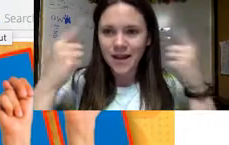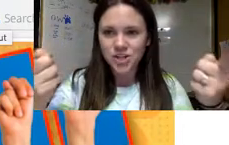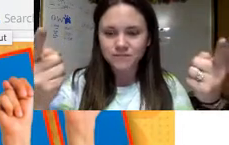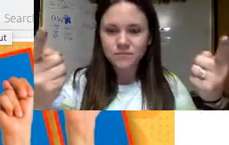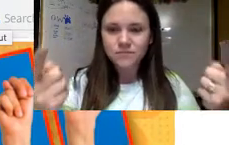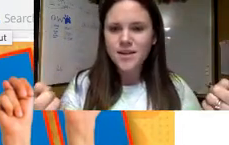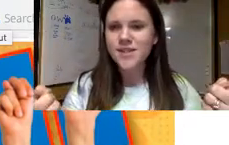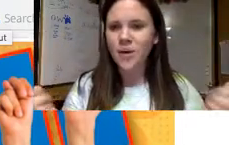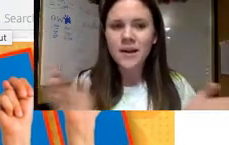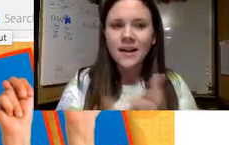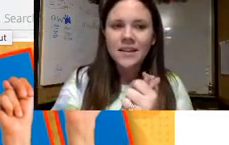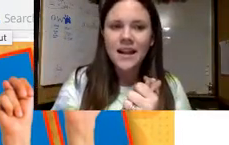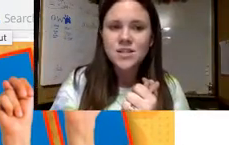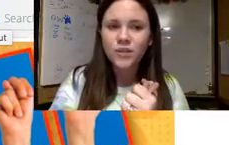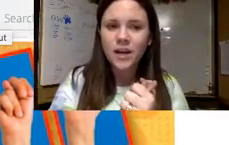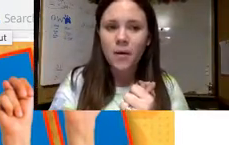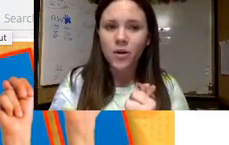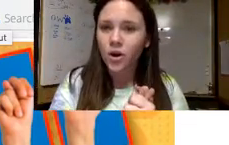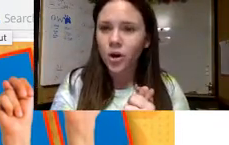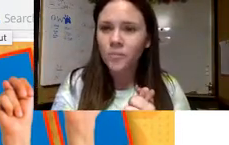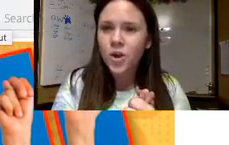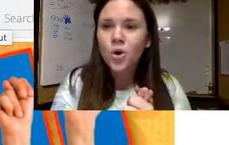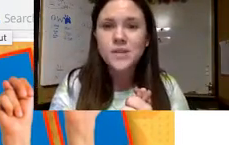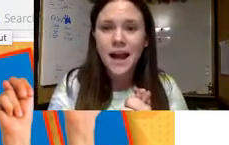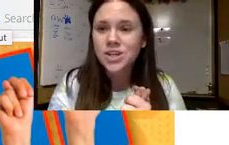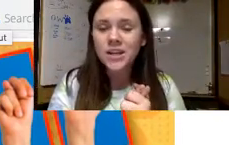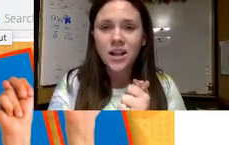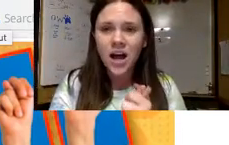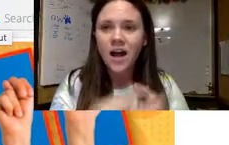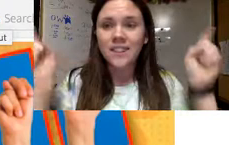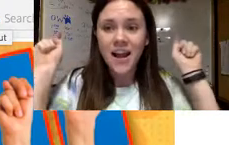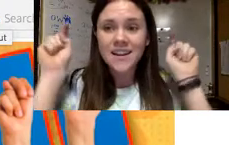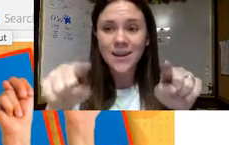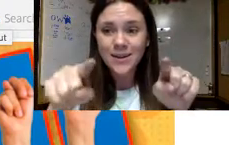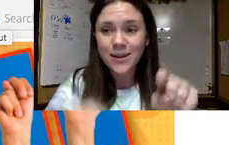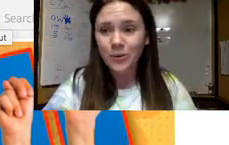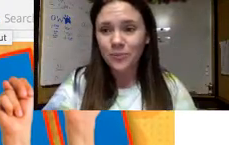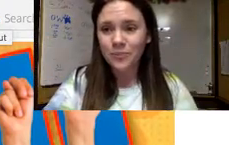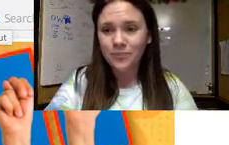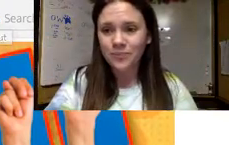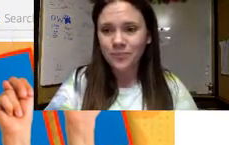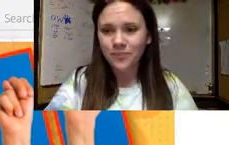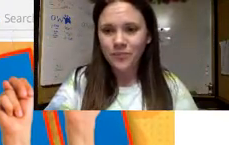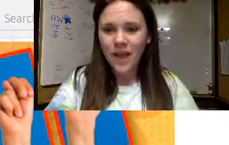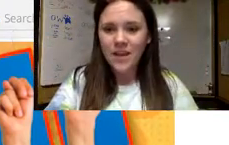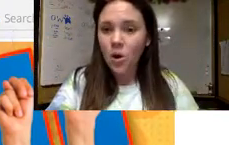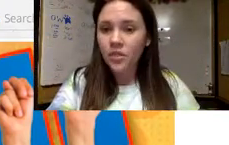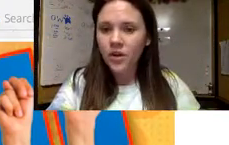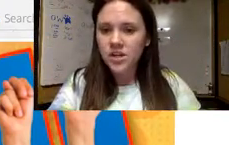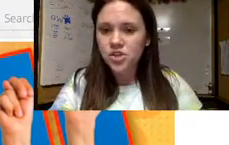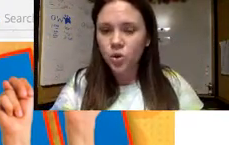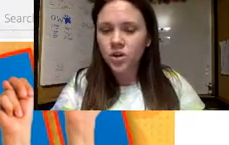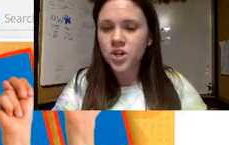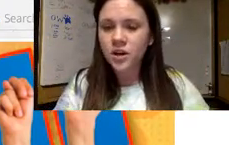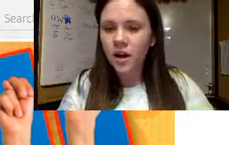that connection. So let's read about a girl who's actually a lot like you. And the author